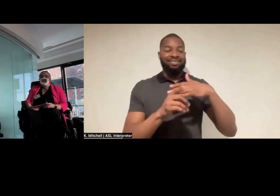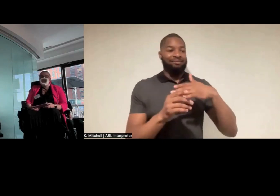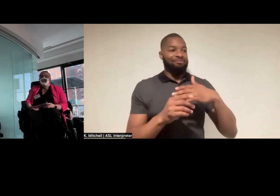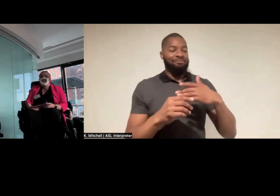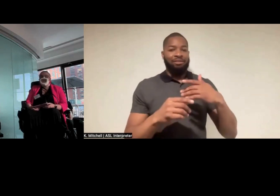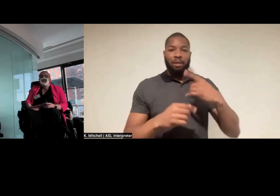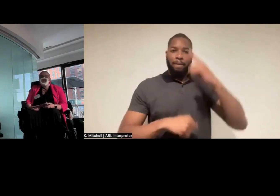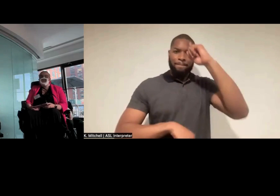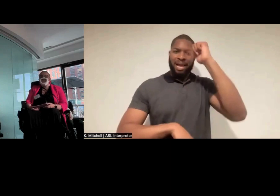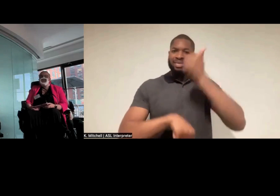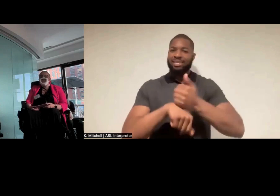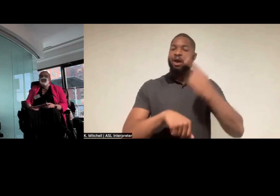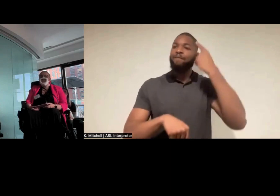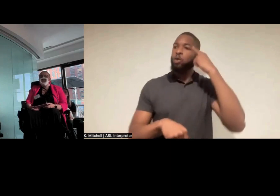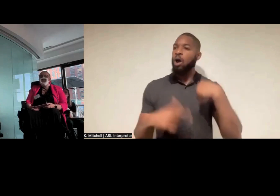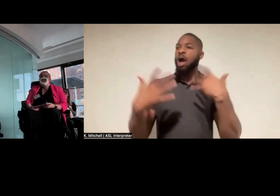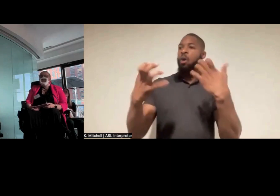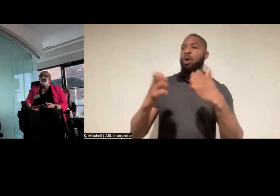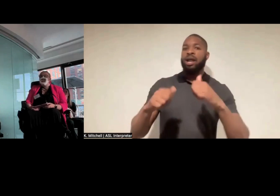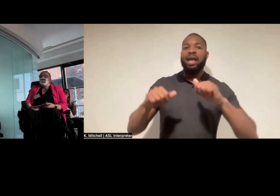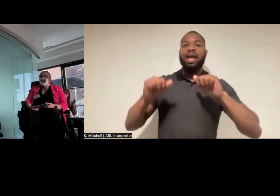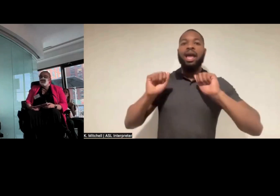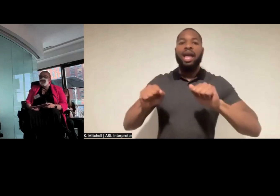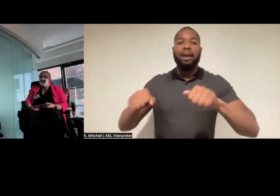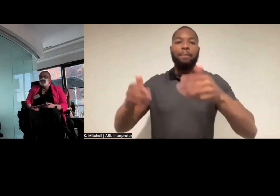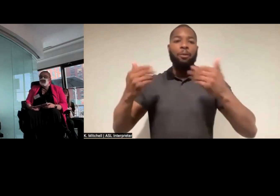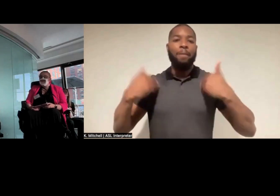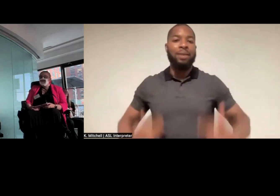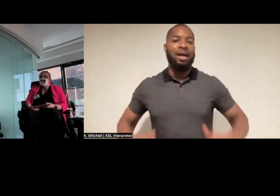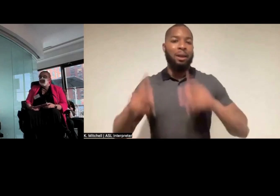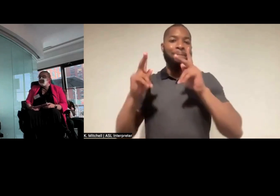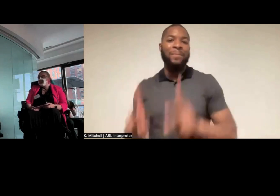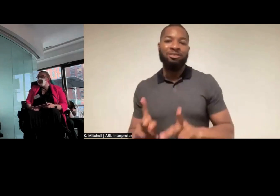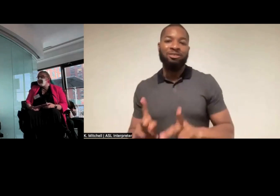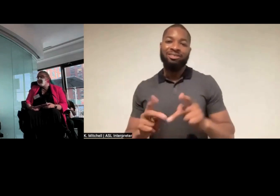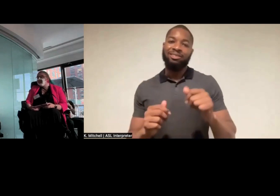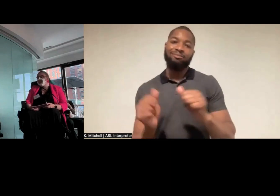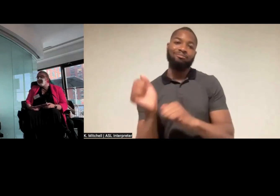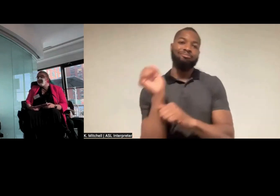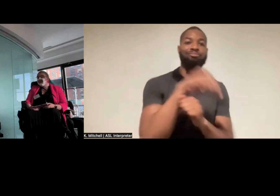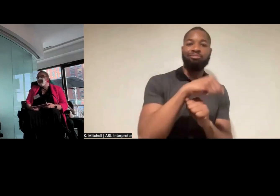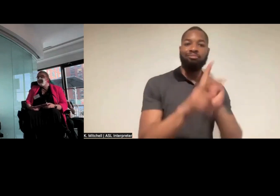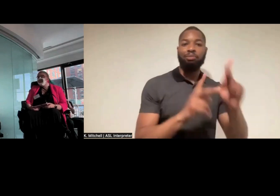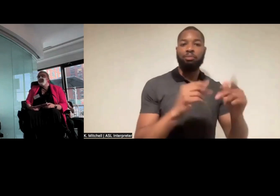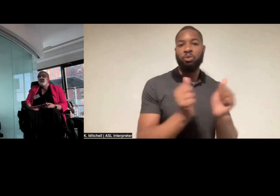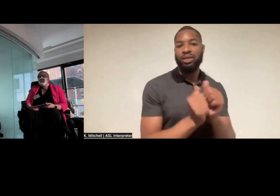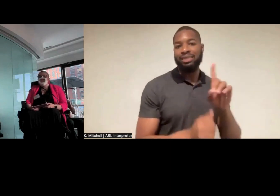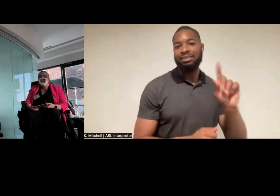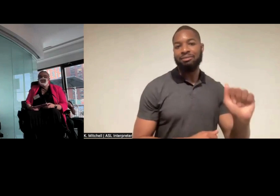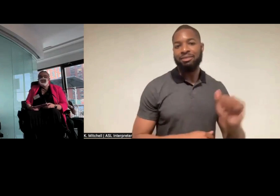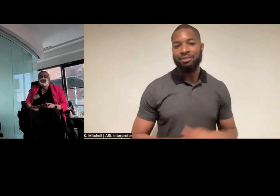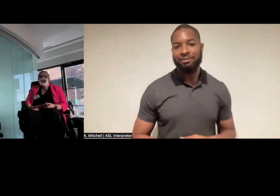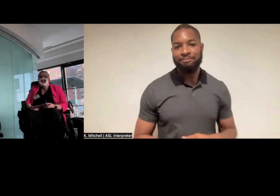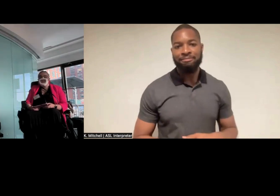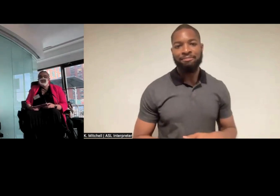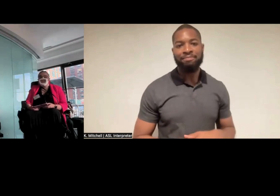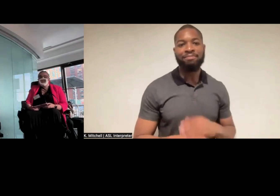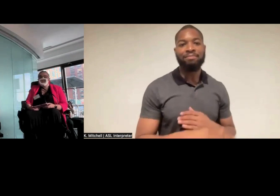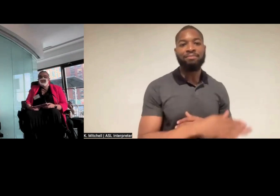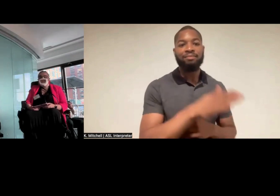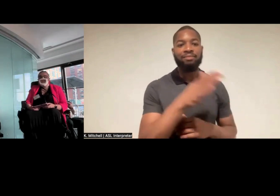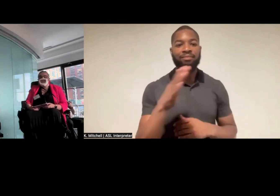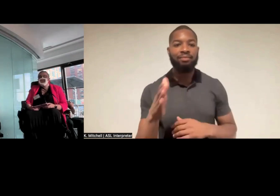Absolutely. And I think a lot of us in disability justice spaces are having the conversation about this whole idea of